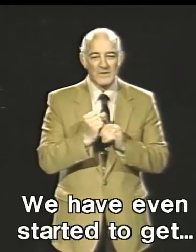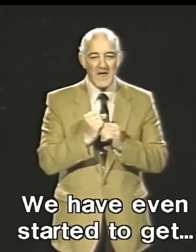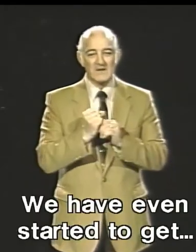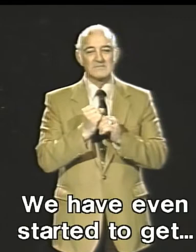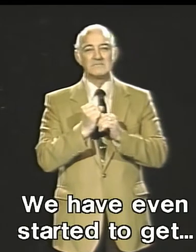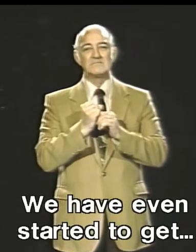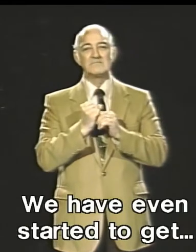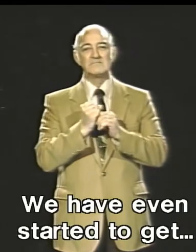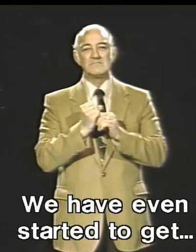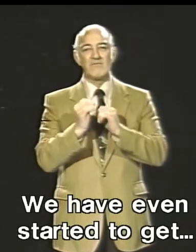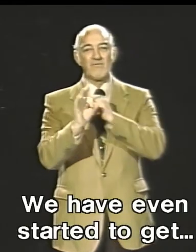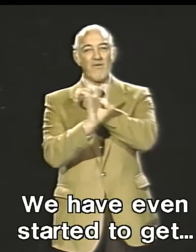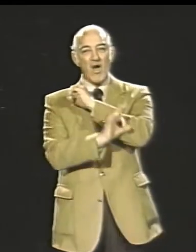We've even started to get